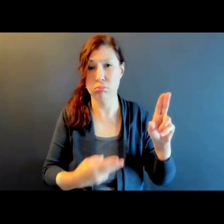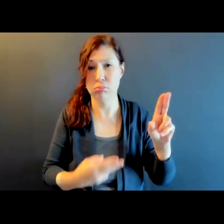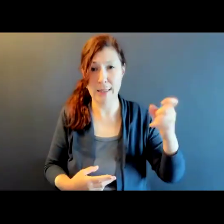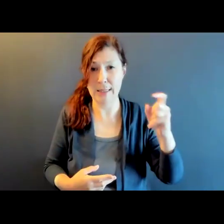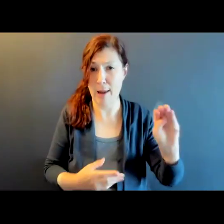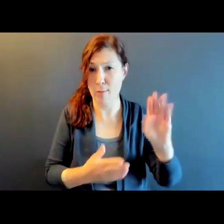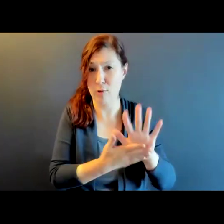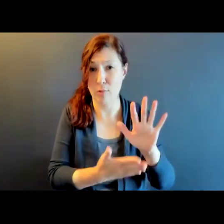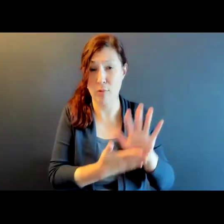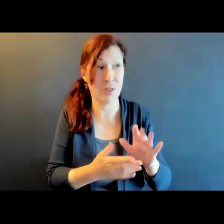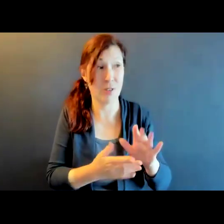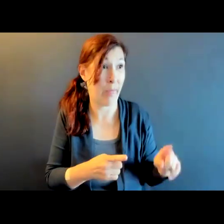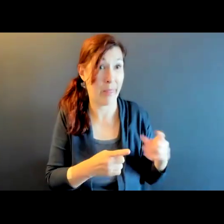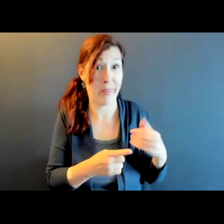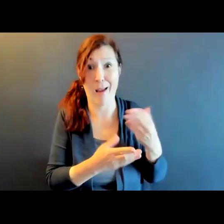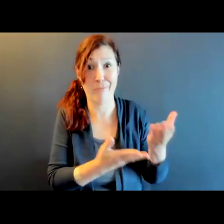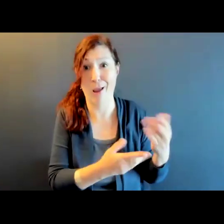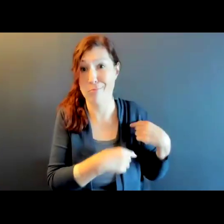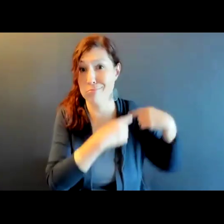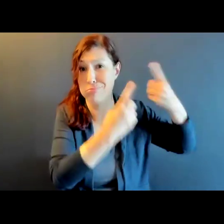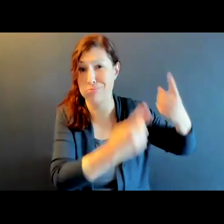right? So Right.